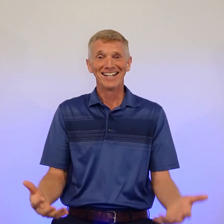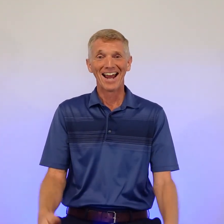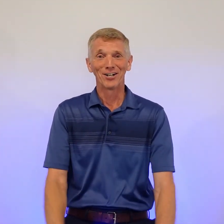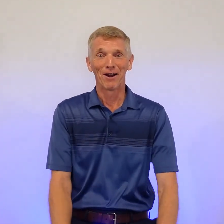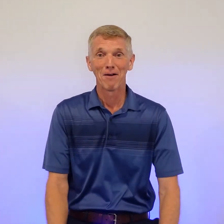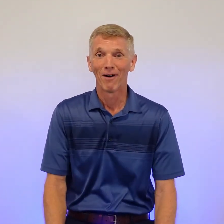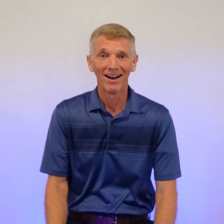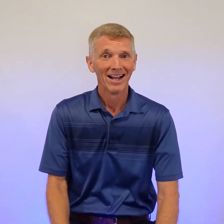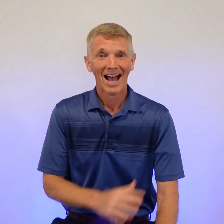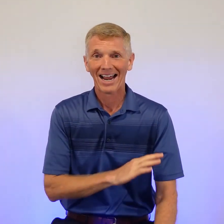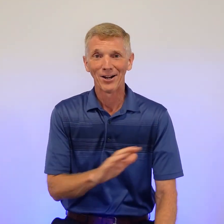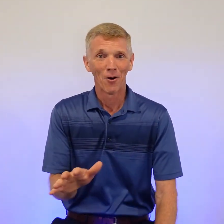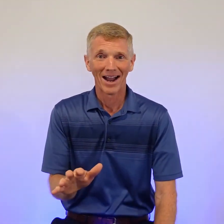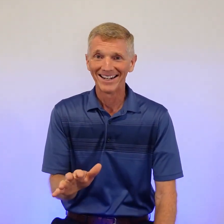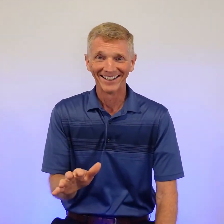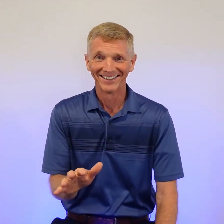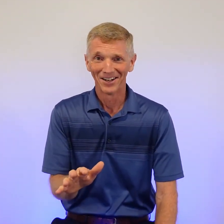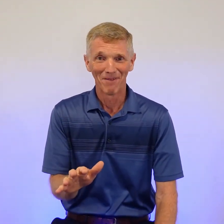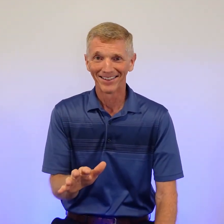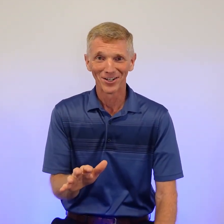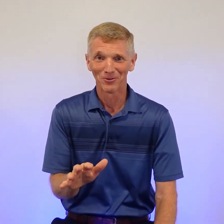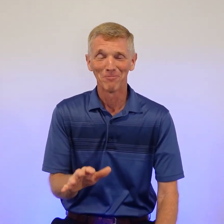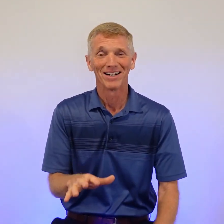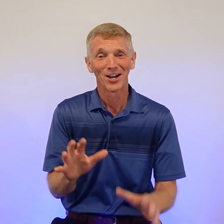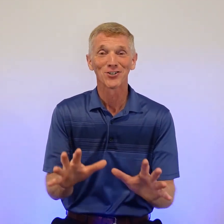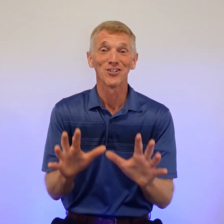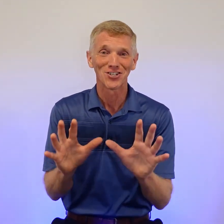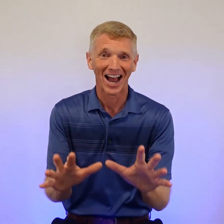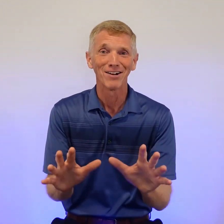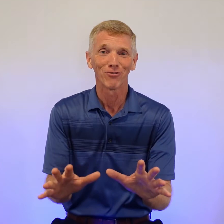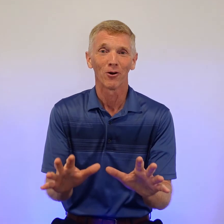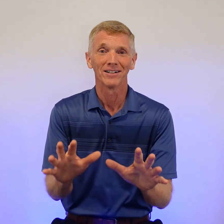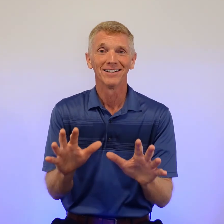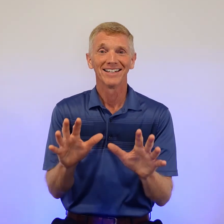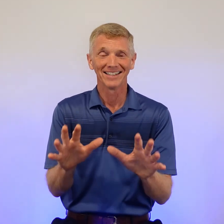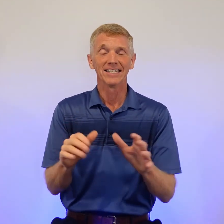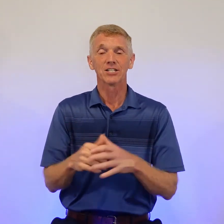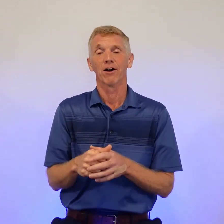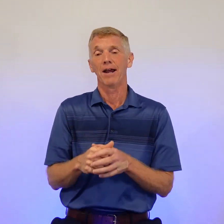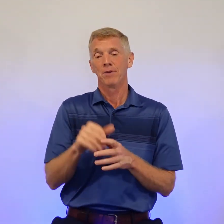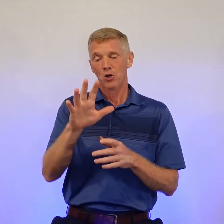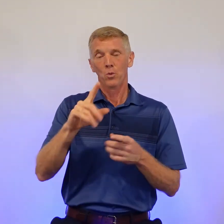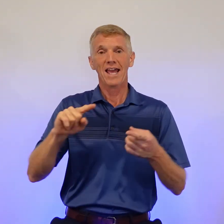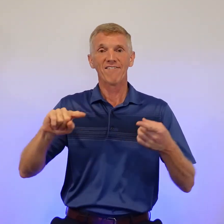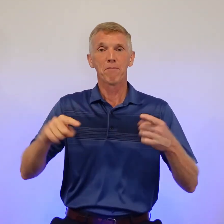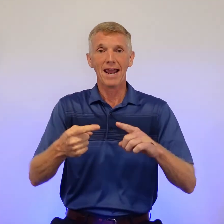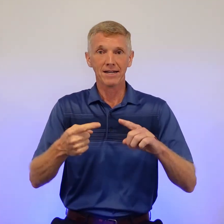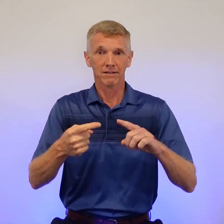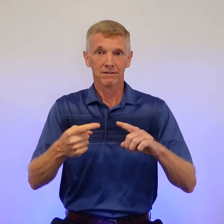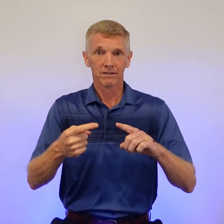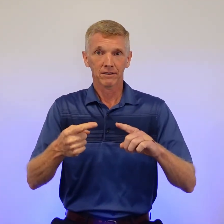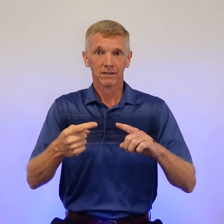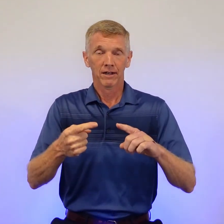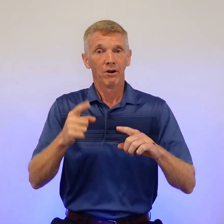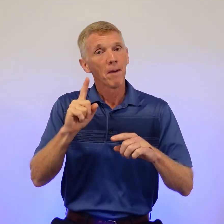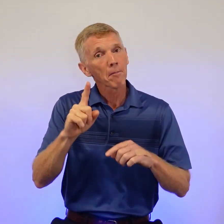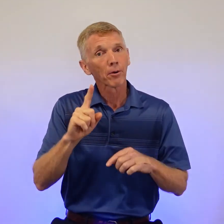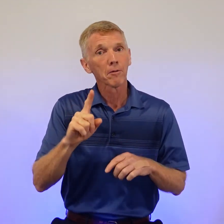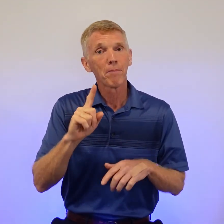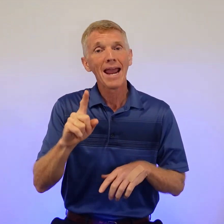and a grandpa, I got no idea about this one, but here's the sign for it at least. All right. We have pain. Remember, pain is